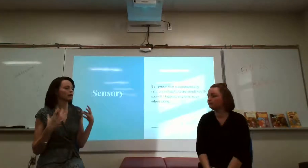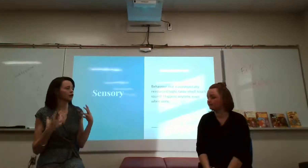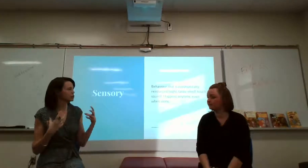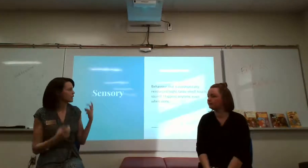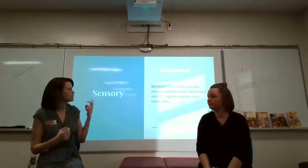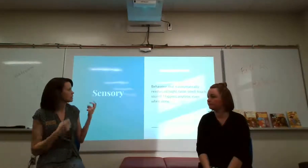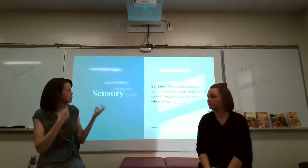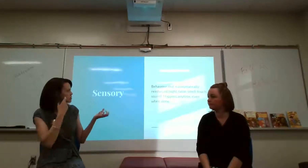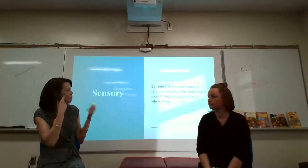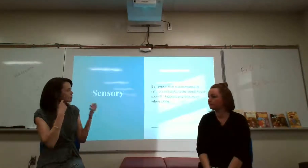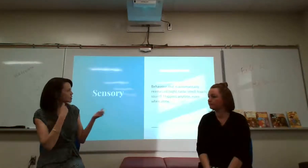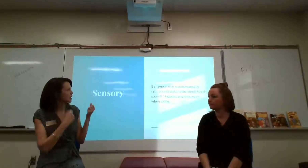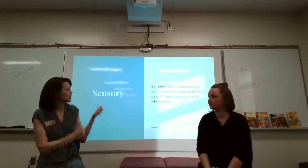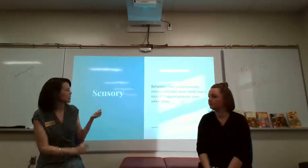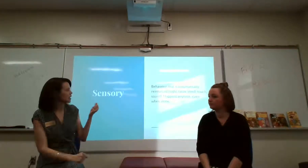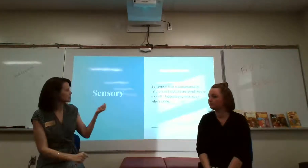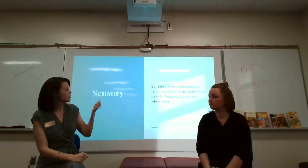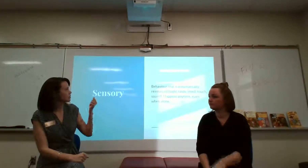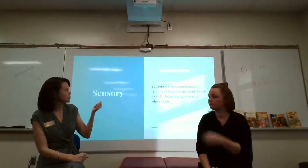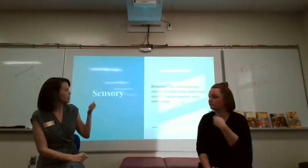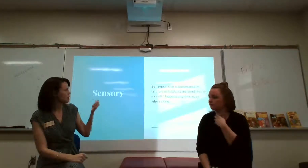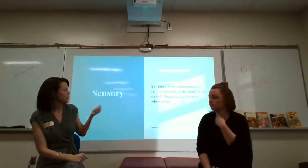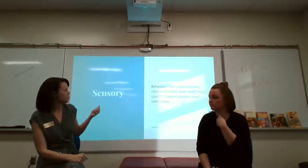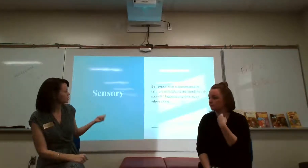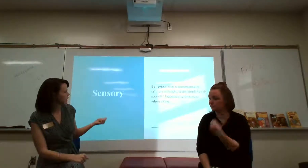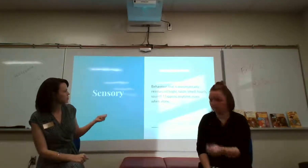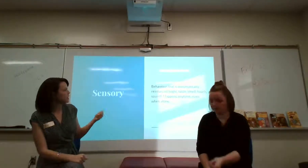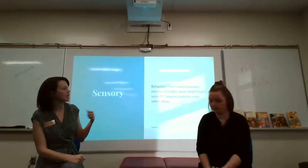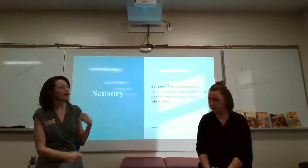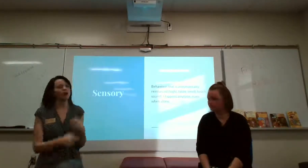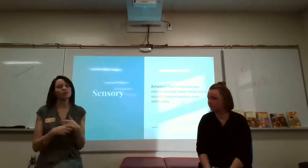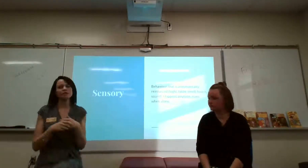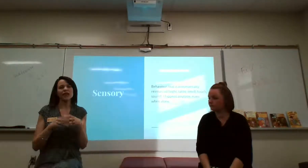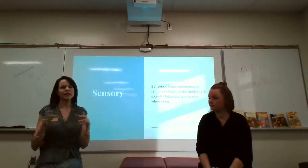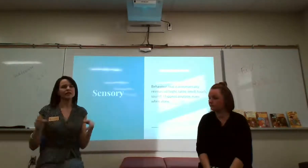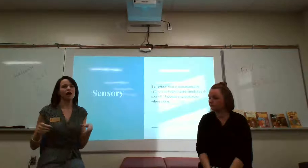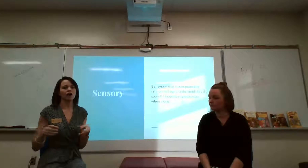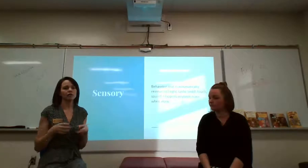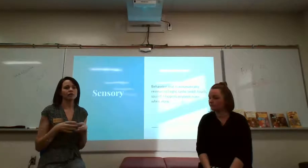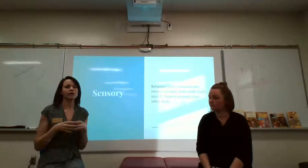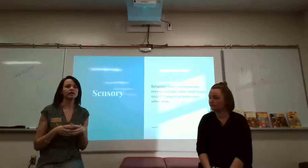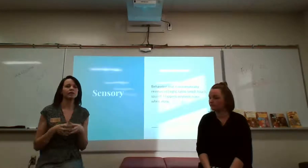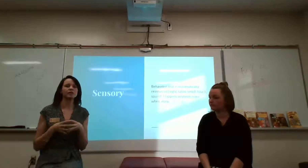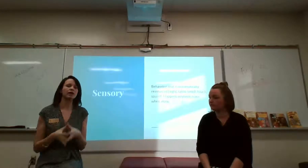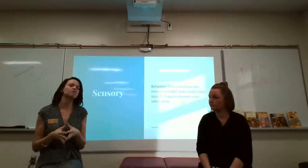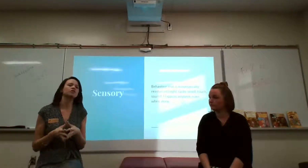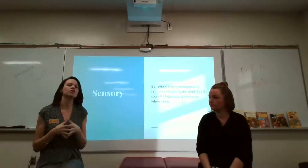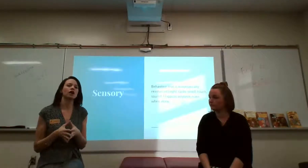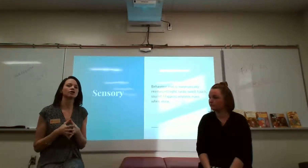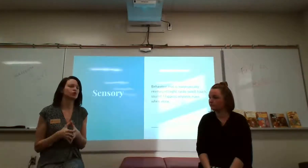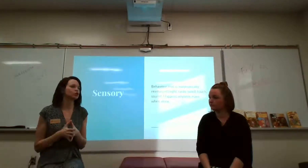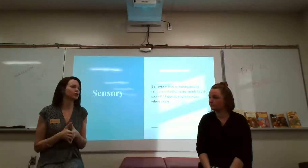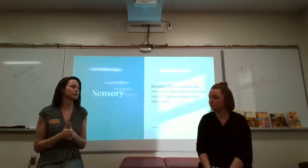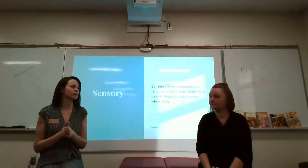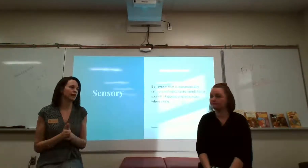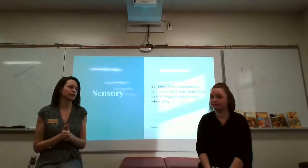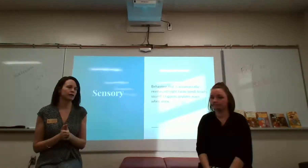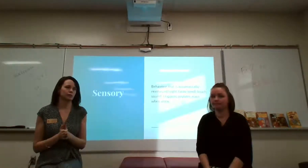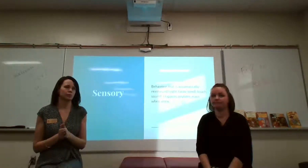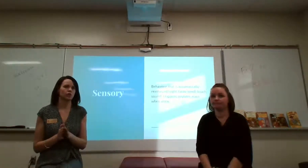about your senses, the sight, taste, smell, touch, sound. It happens anytime. Sensory behaviors are not socially mediated. So I